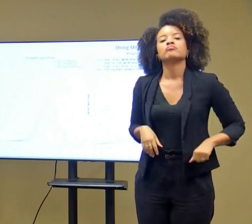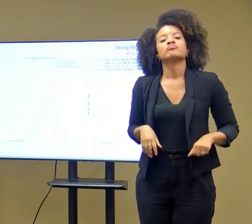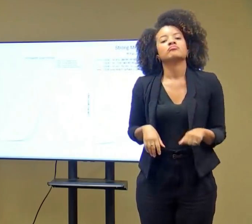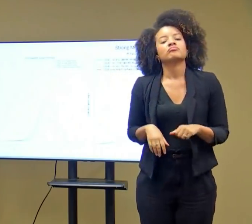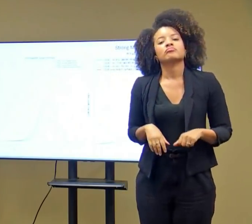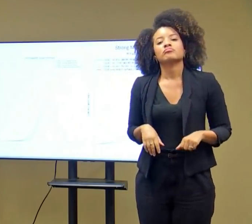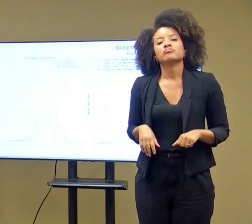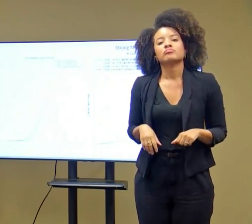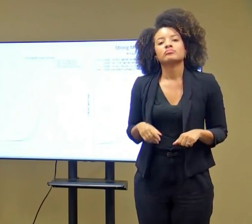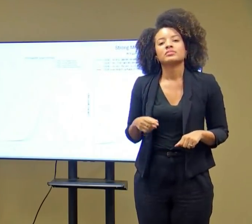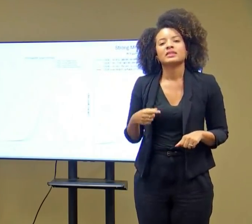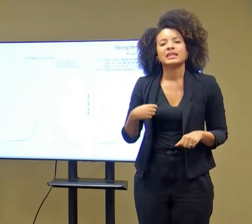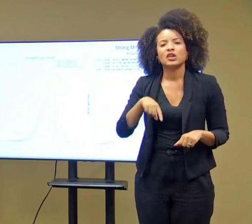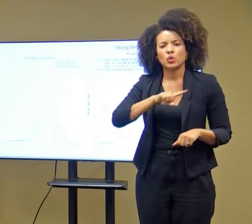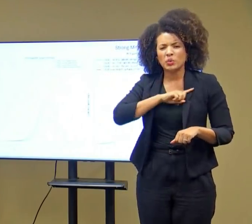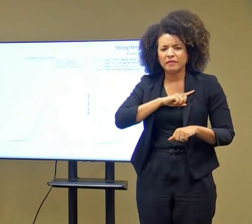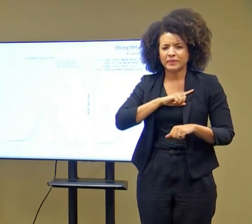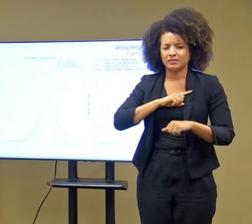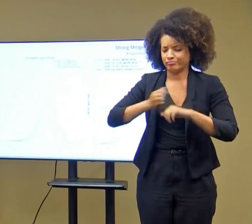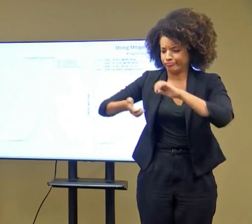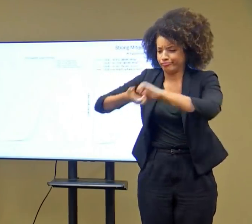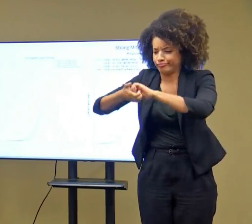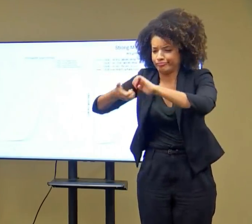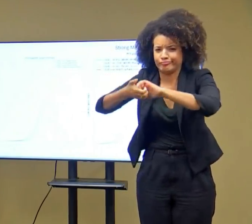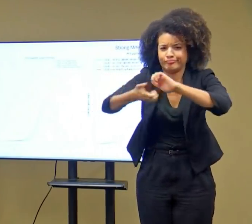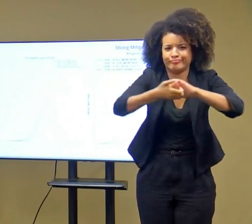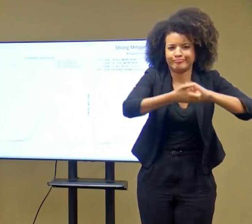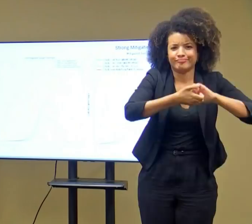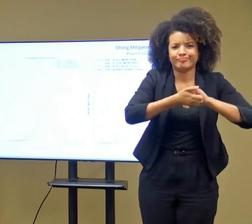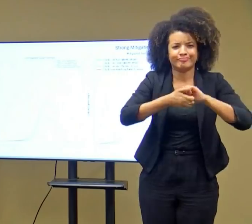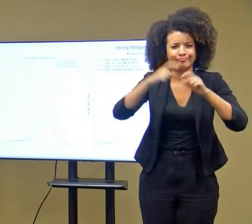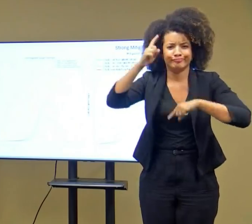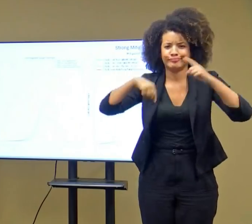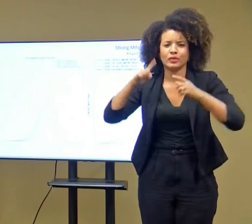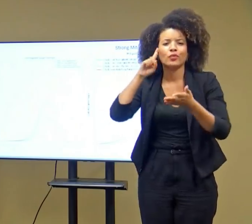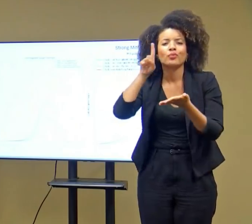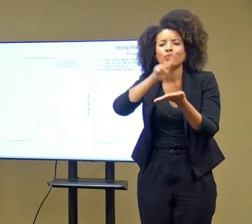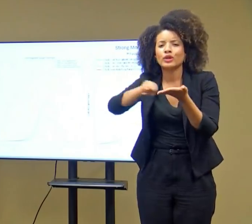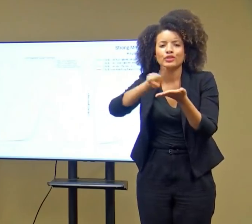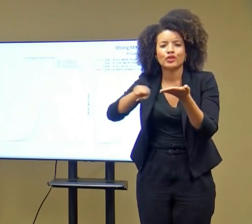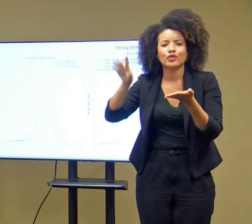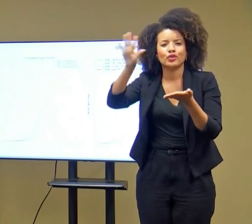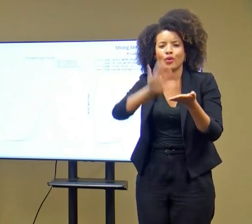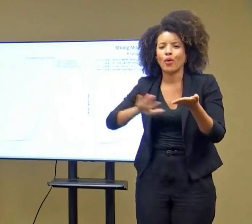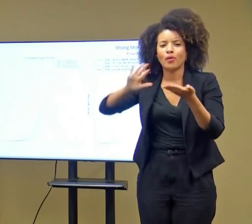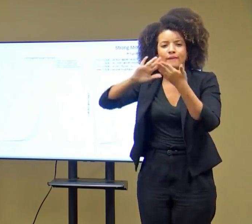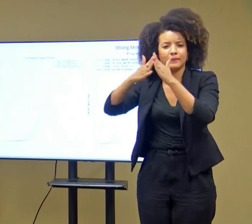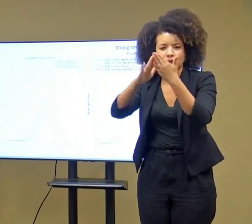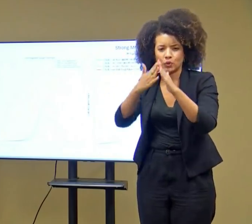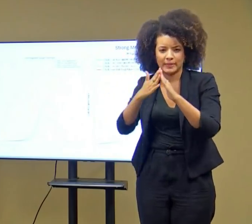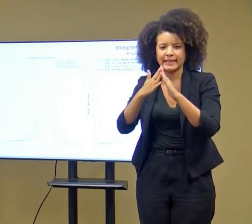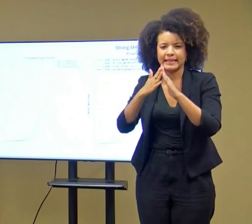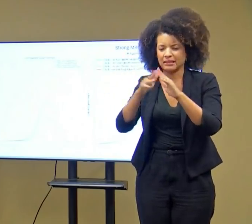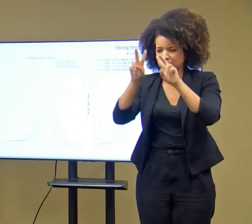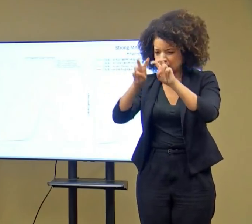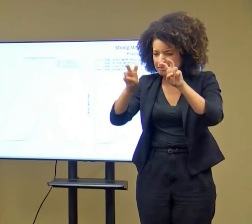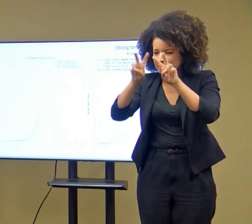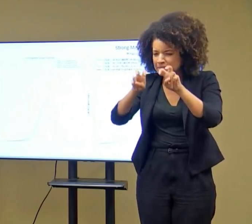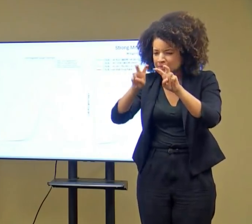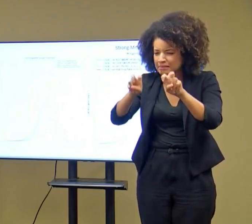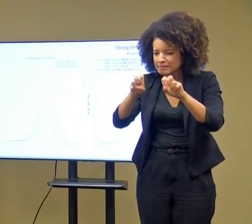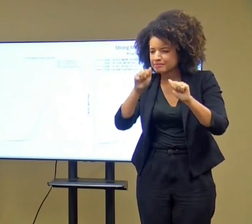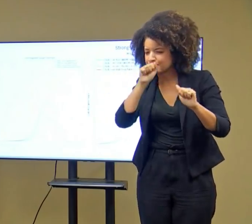we've been working with various researchers across the community that have been looking at various modeling, and we're trying